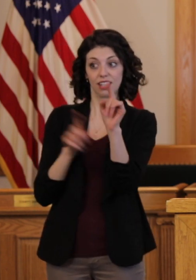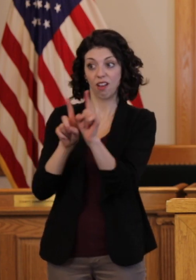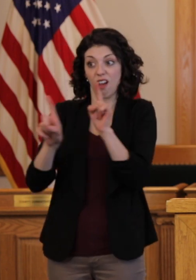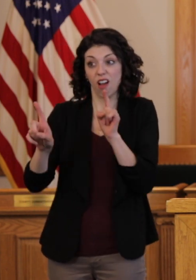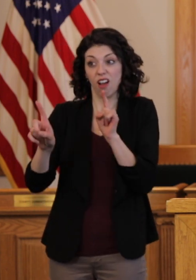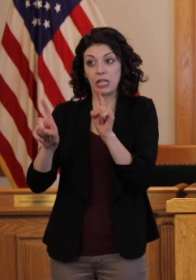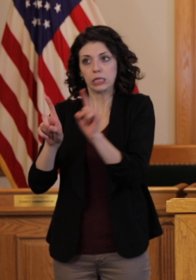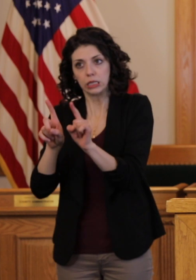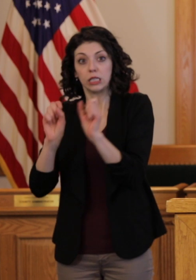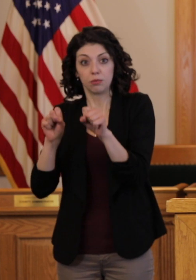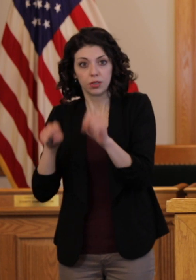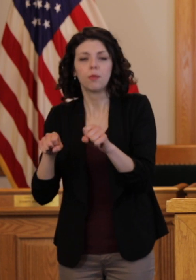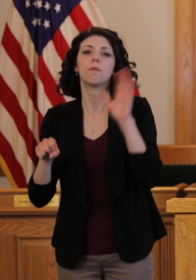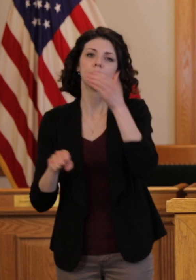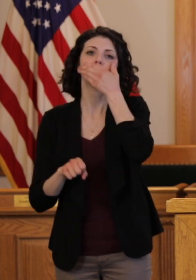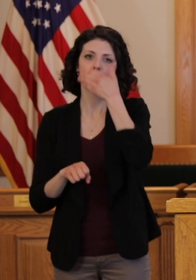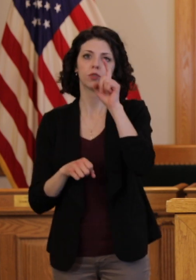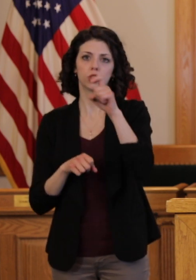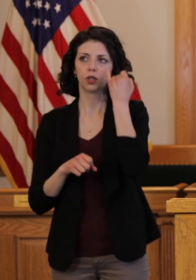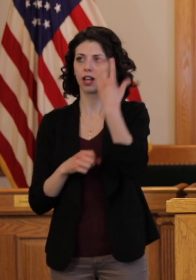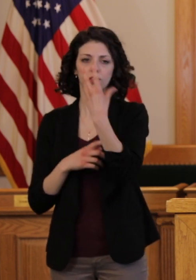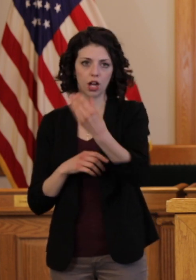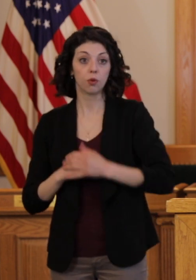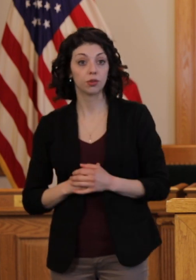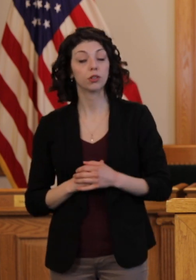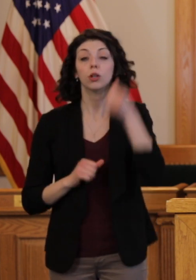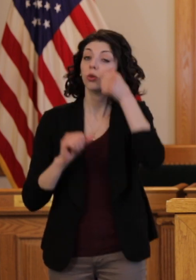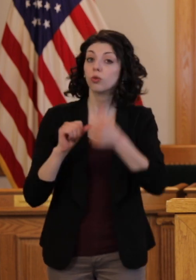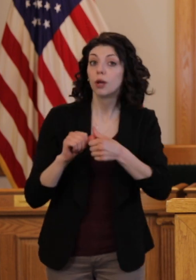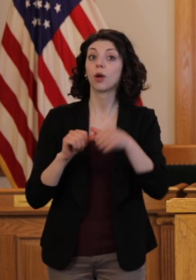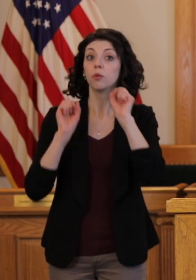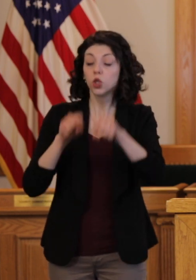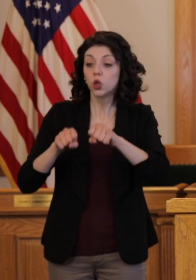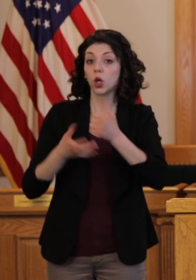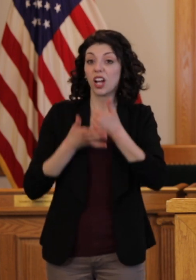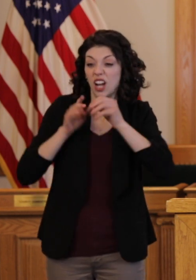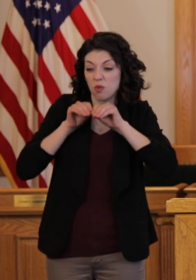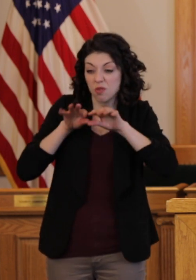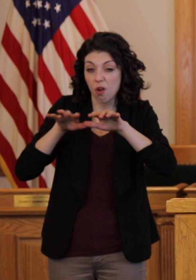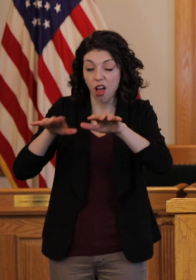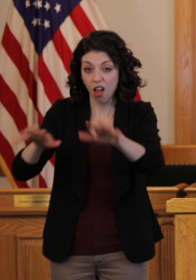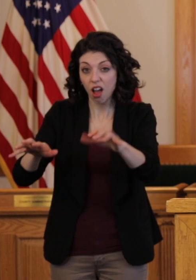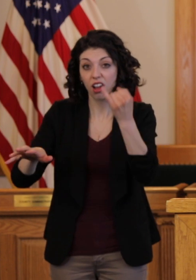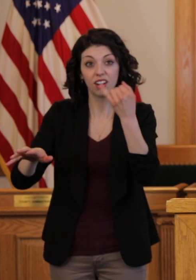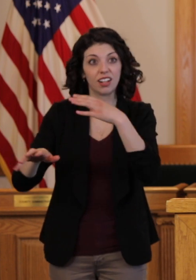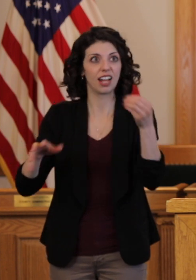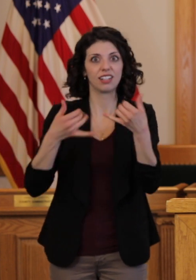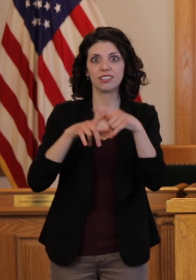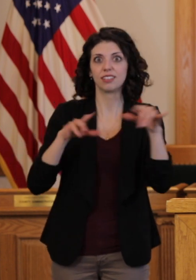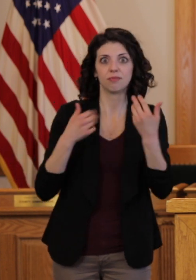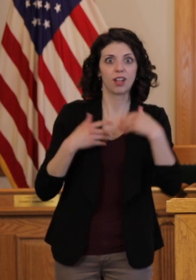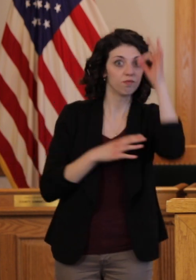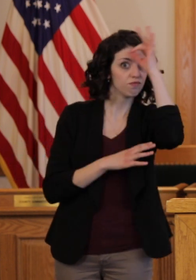Remember that people can spread the virus without even knowing that they are infected. That's why it's so important that we continue to practice social distancing.